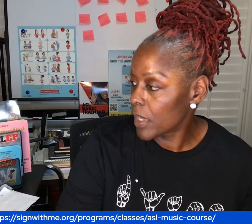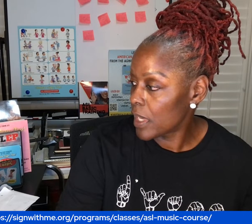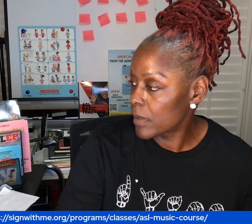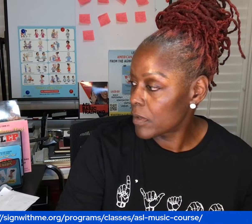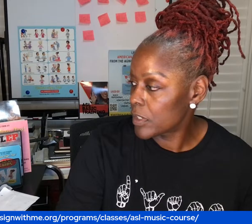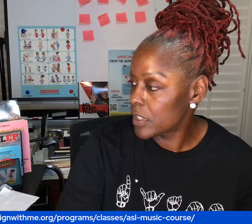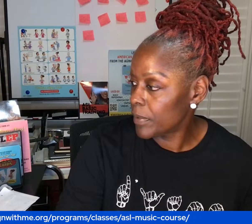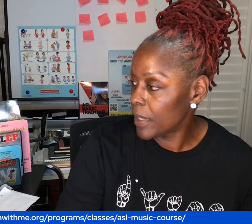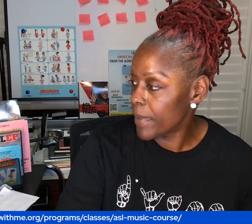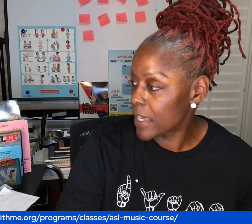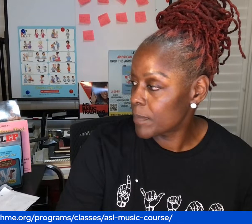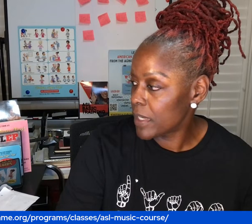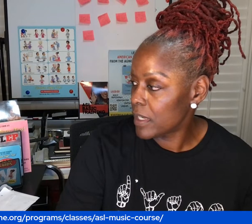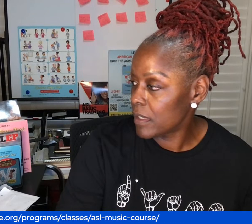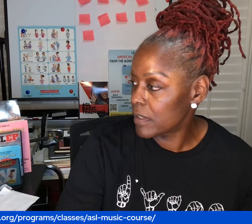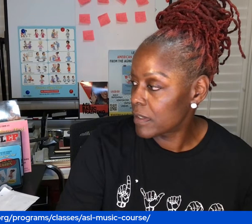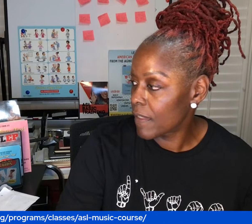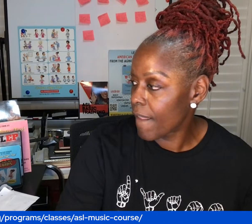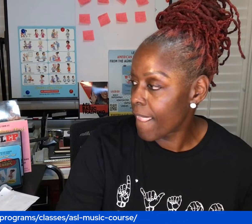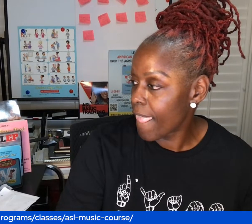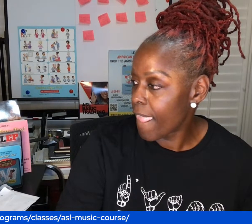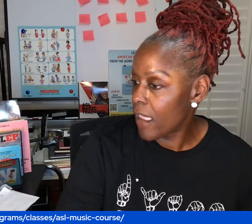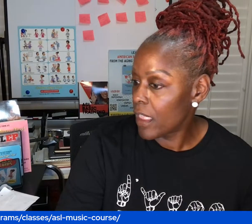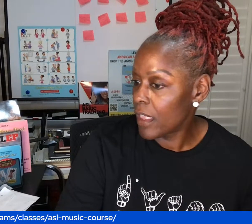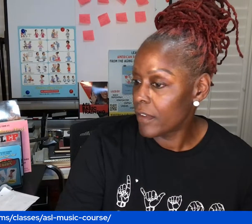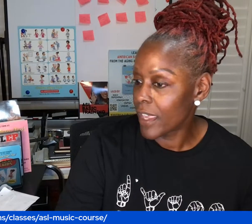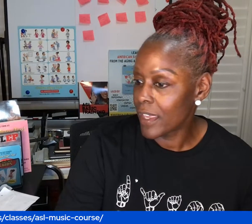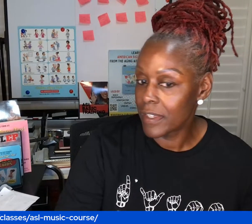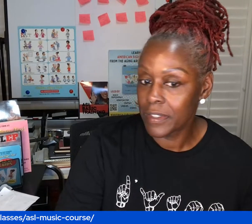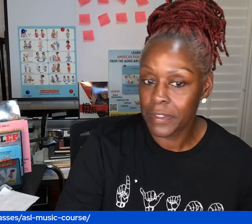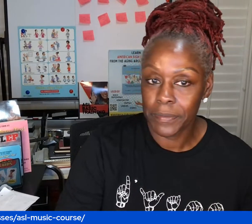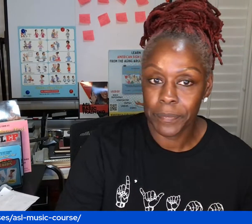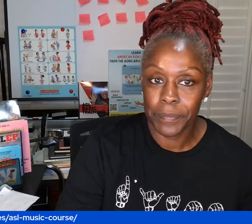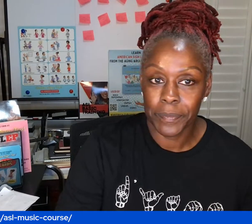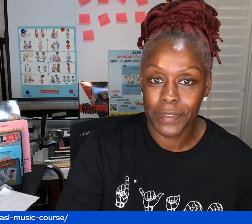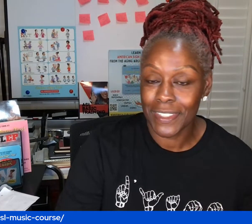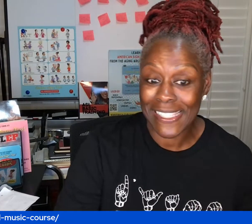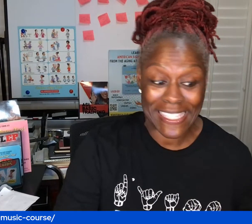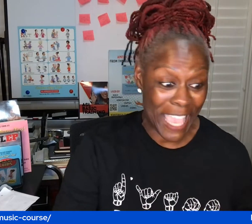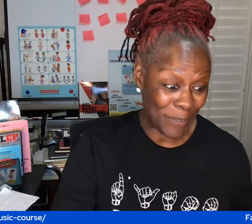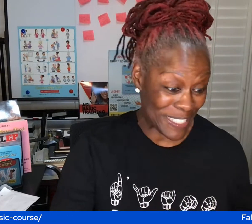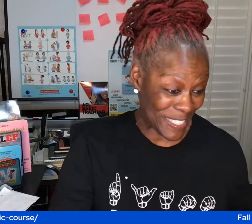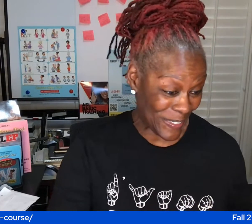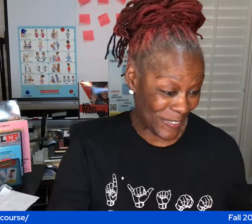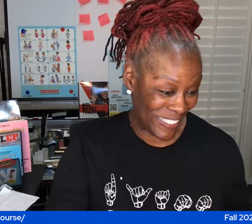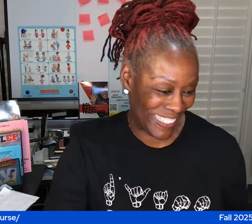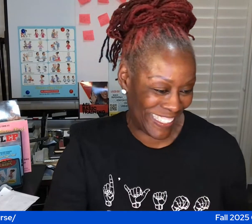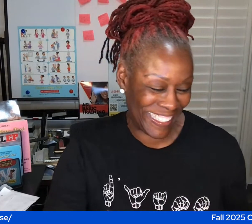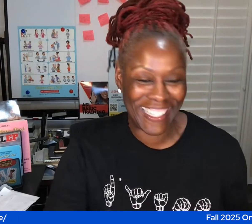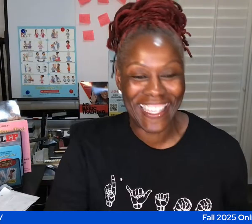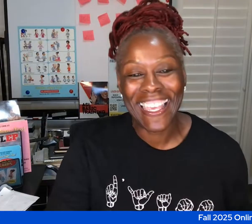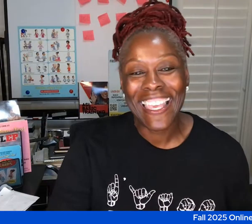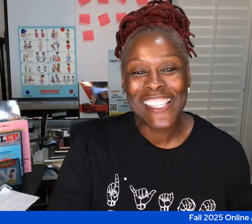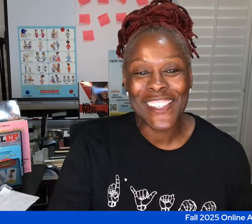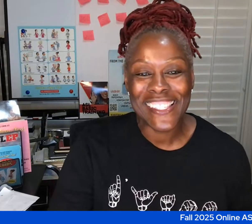Okay. I'm going to the playback speed. Okay. So let's see how we do. So this